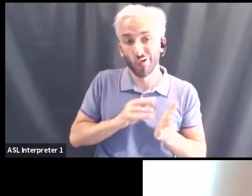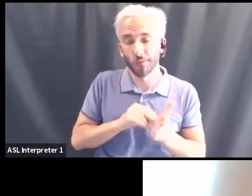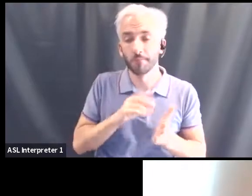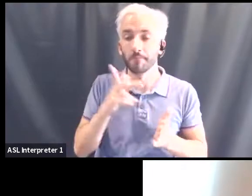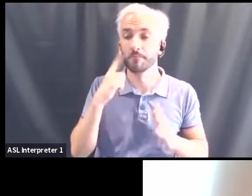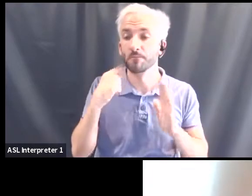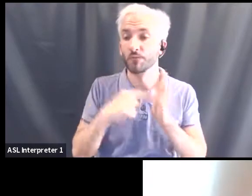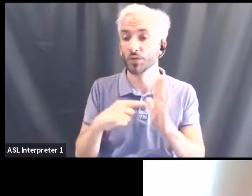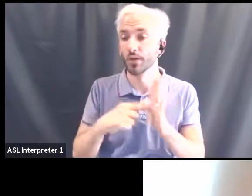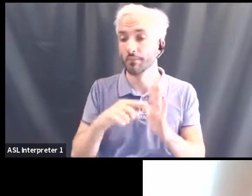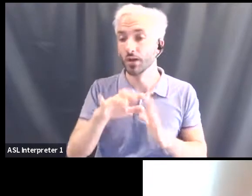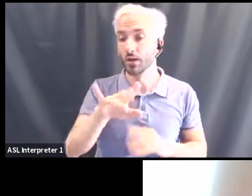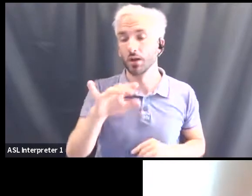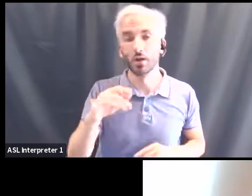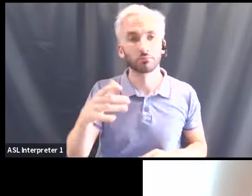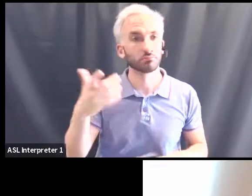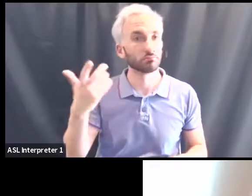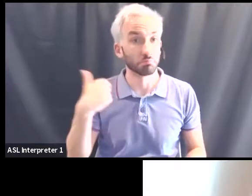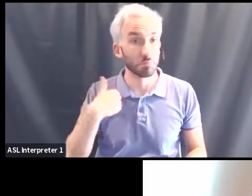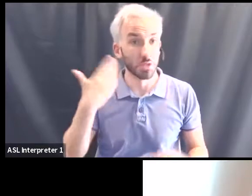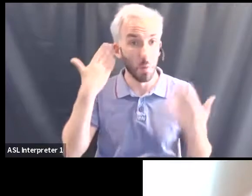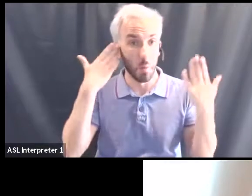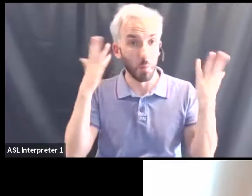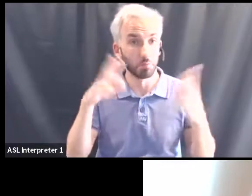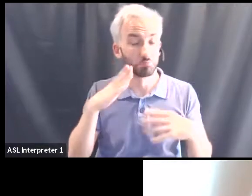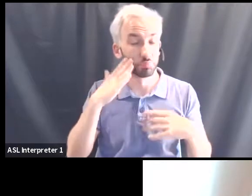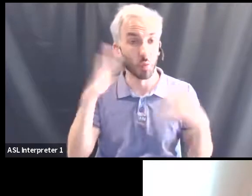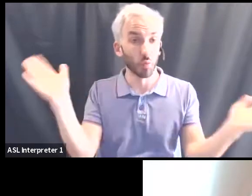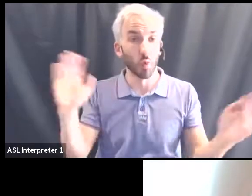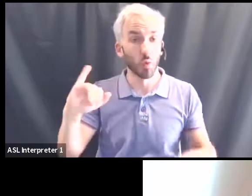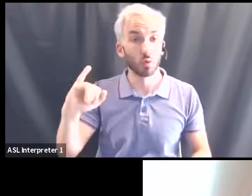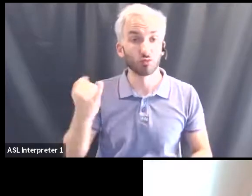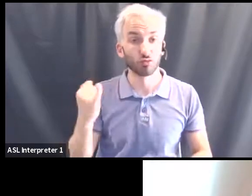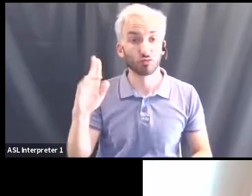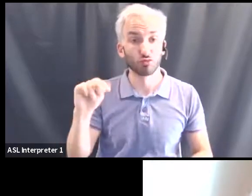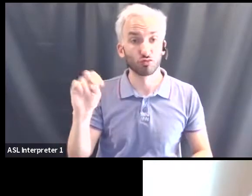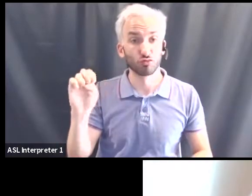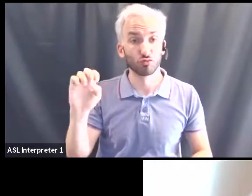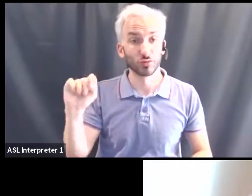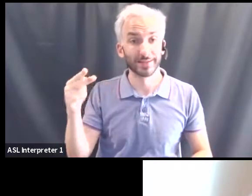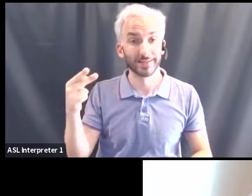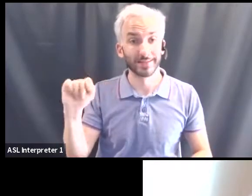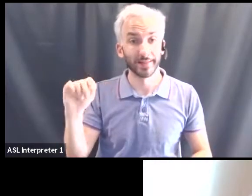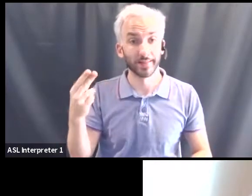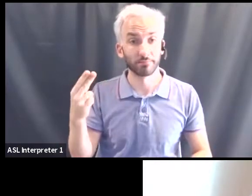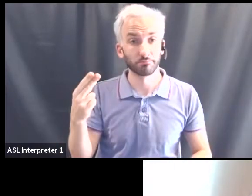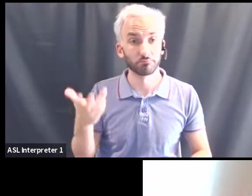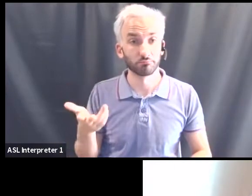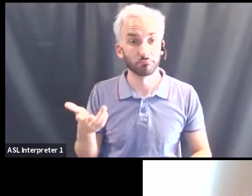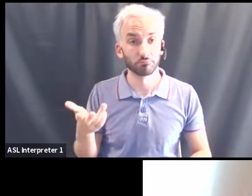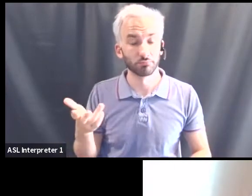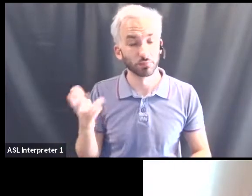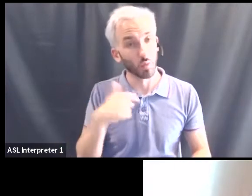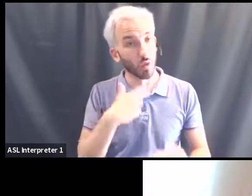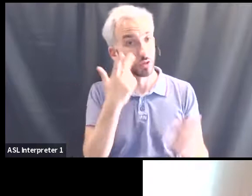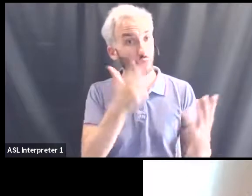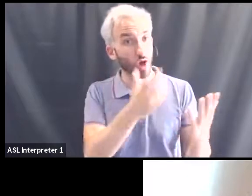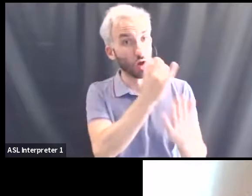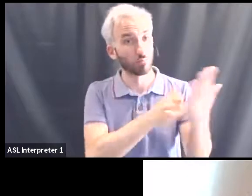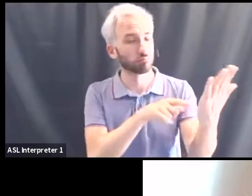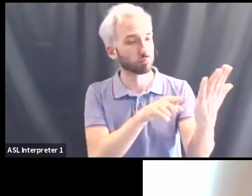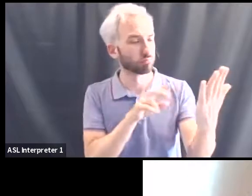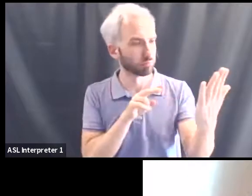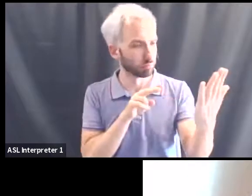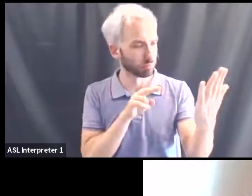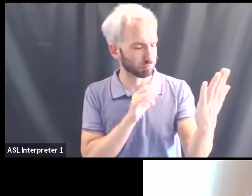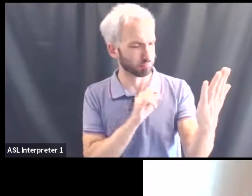I didn't know what Juneteenth was until I saw a really gorgeous piece of Juneteenth art, and I thought, this is beautiful, and I want to know more